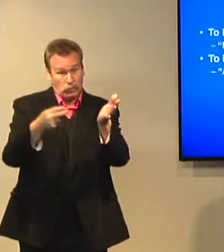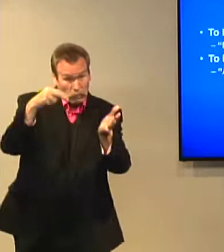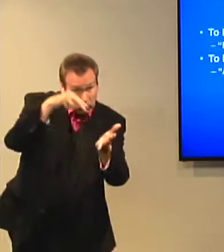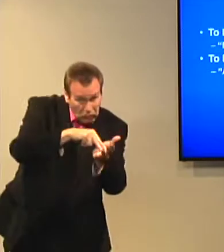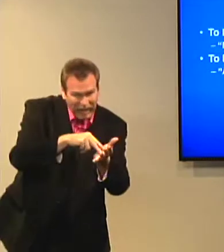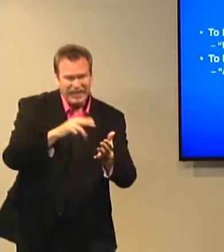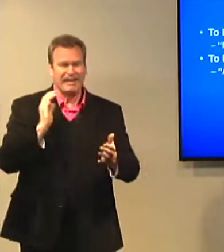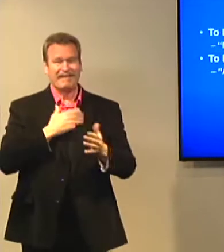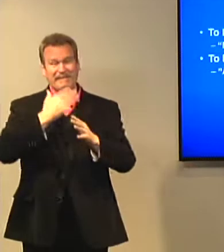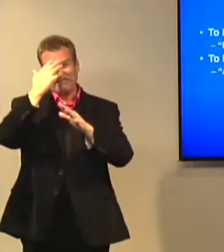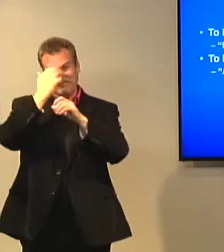But